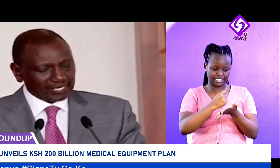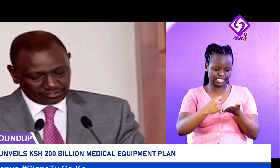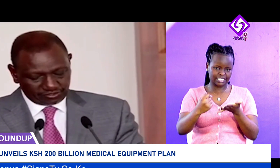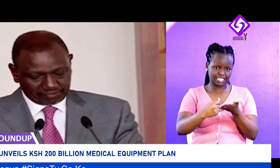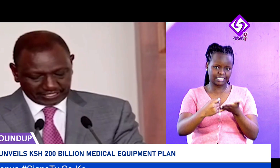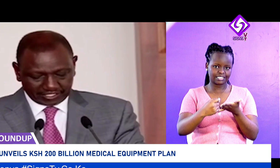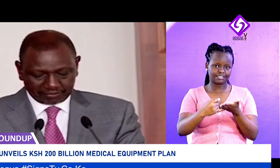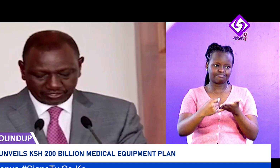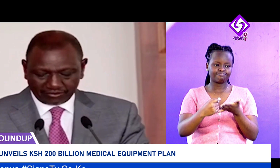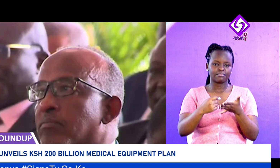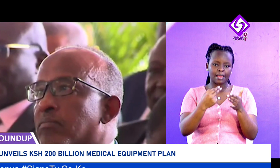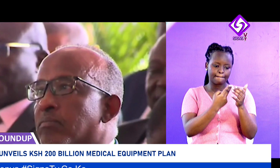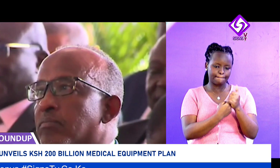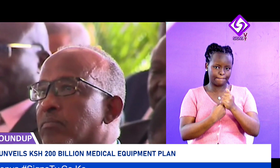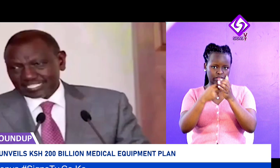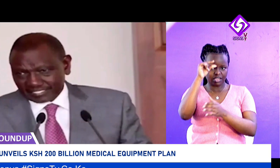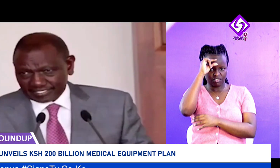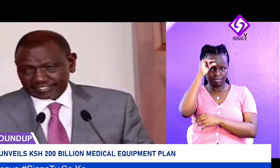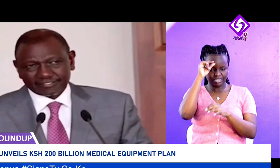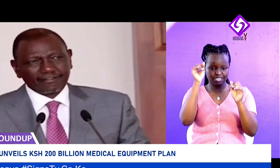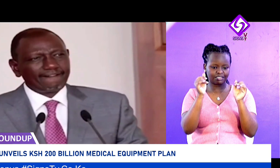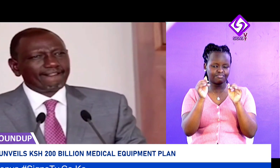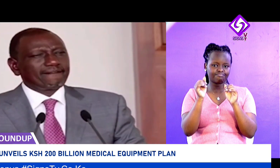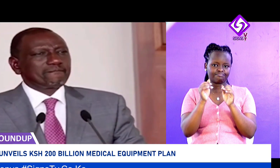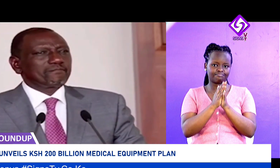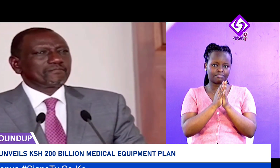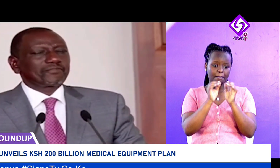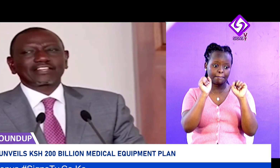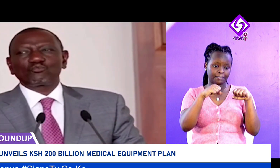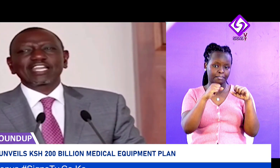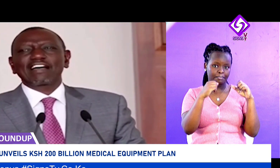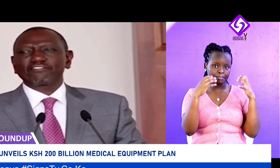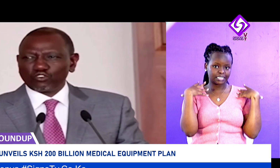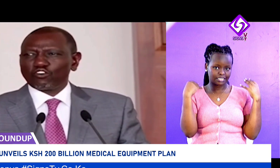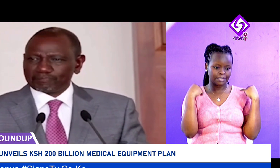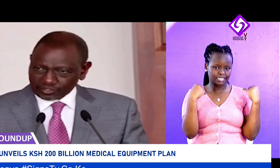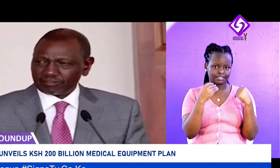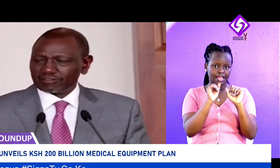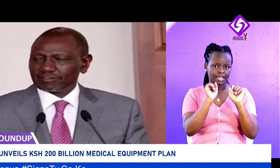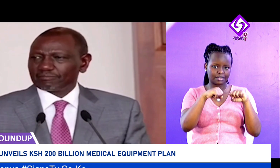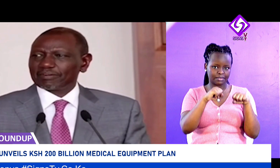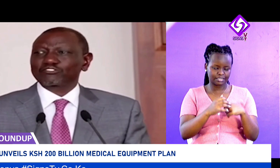Intergovernmental Participatory Agreement. There are facilities that we have no option but to shut